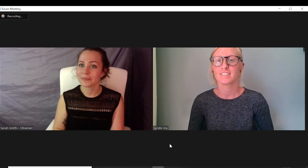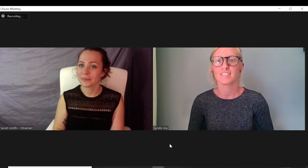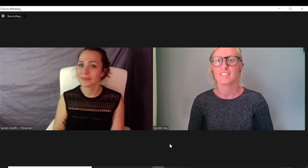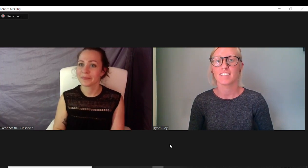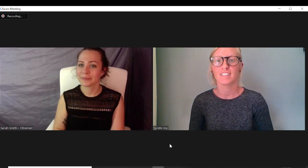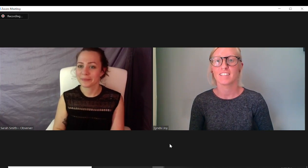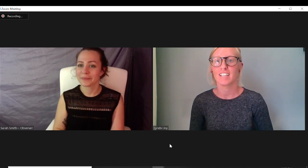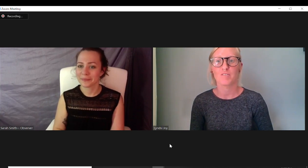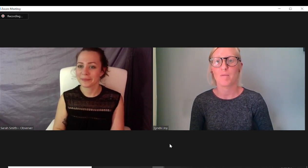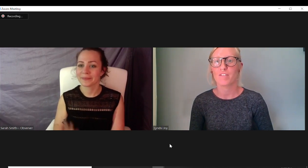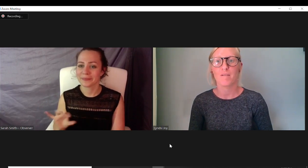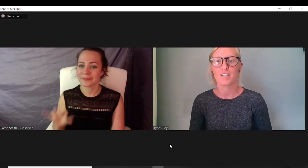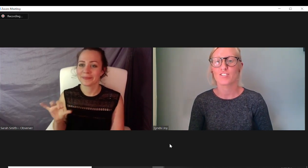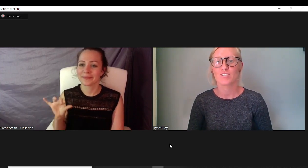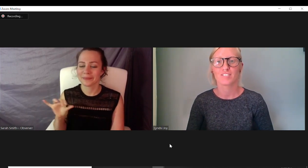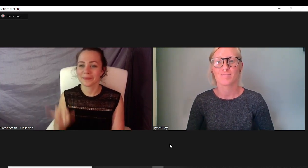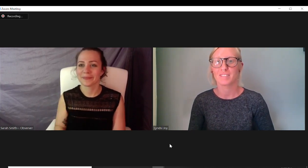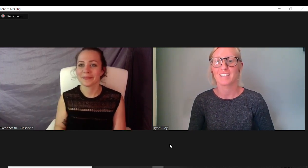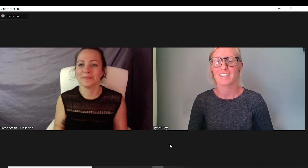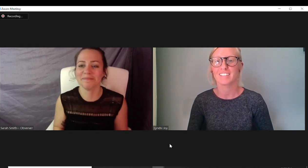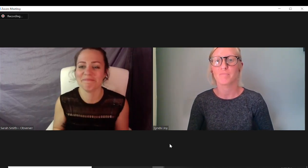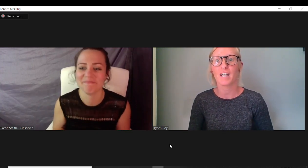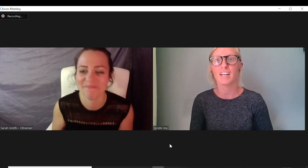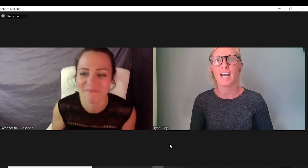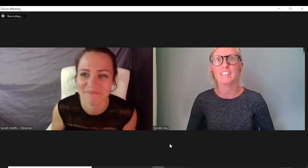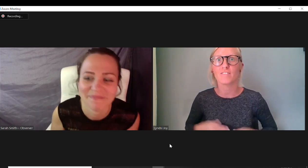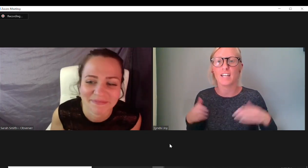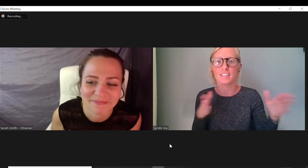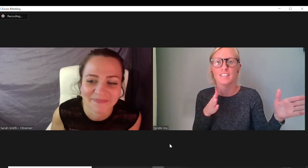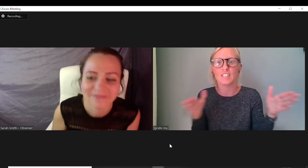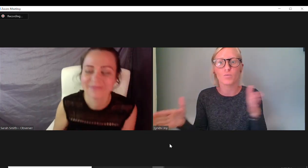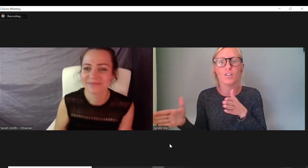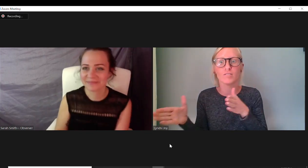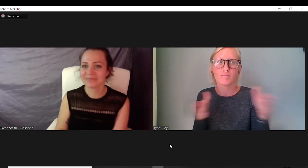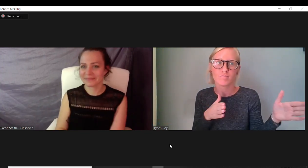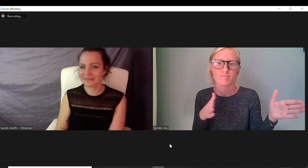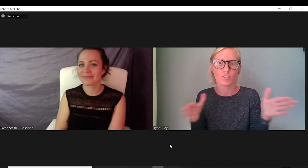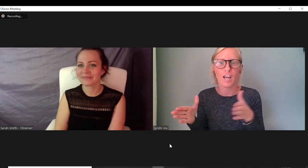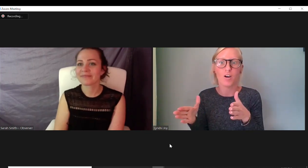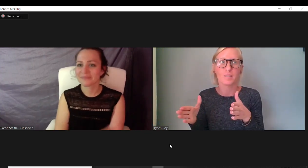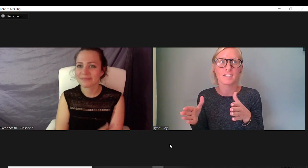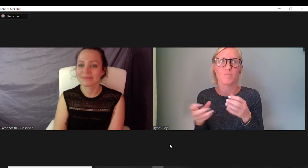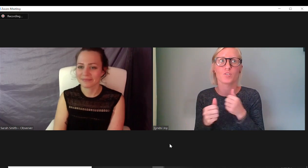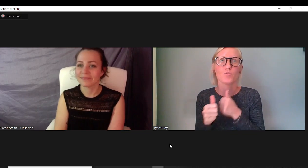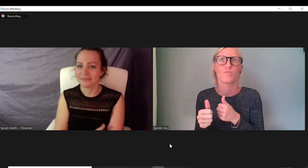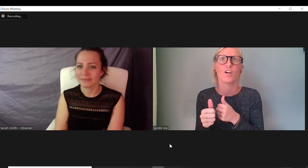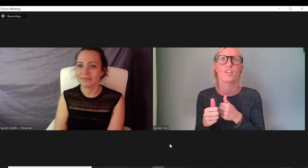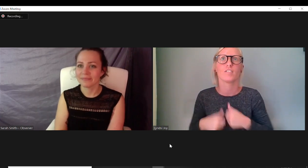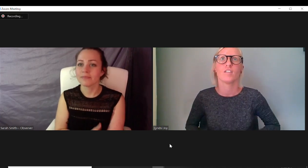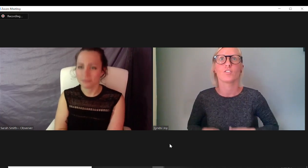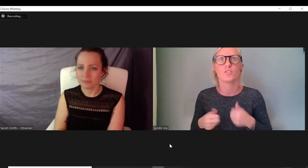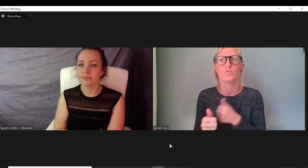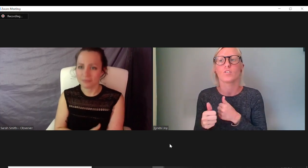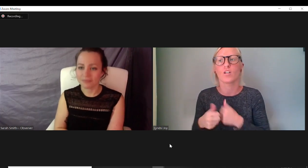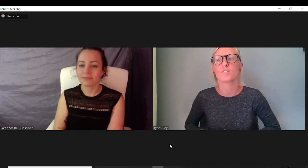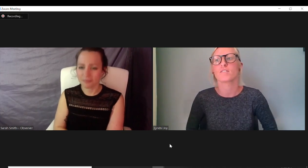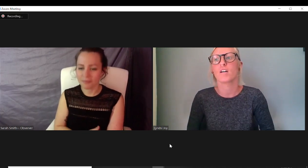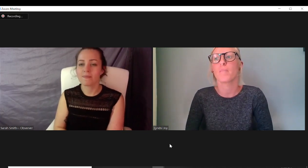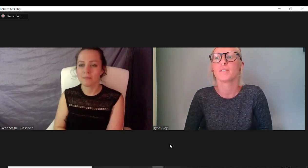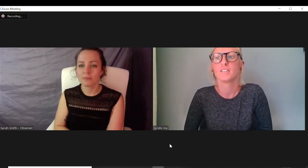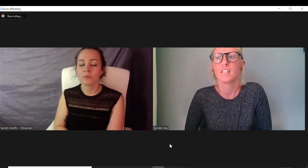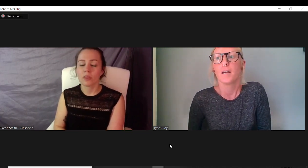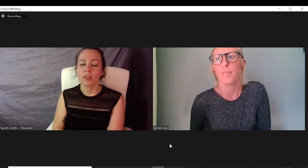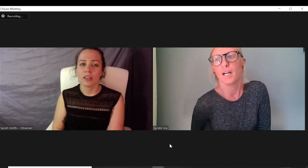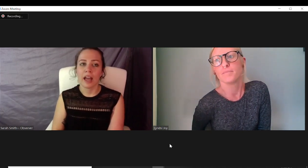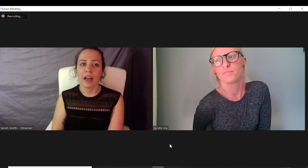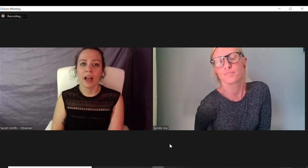can't like remember that much but I need to find an equal ground because I'm too far or too close